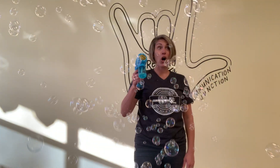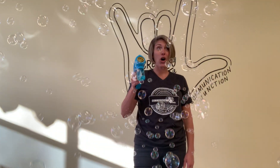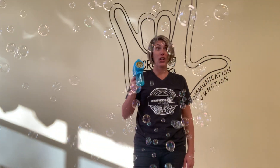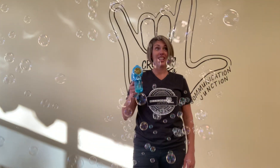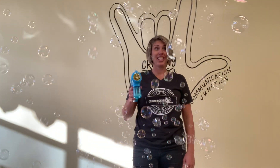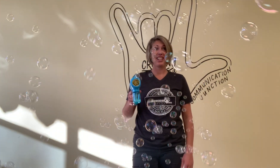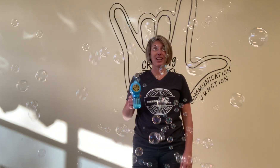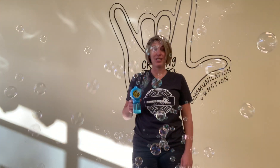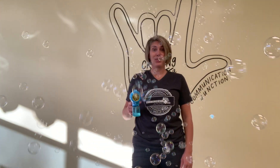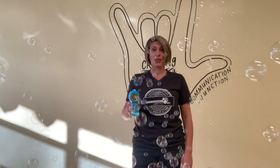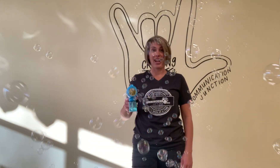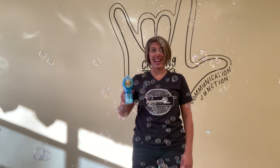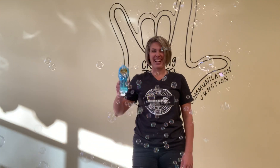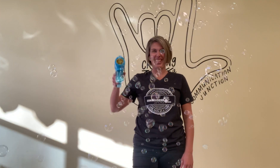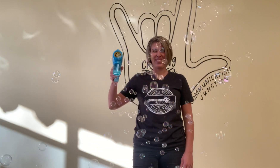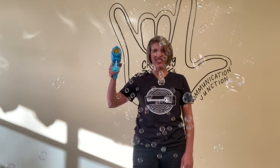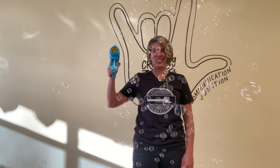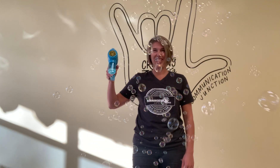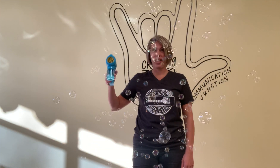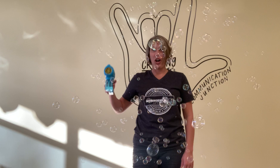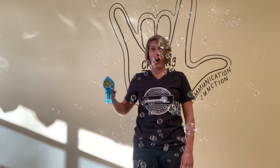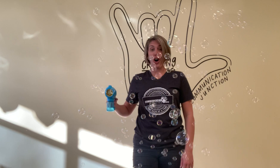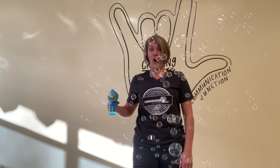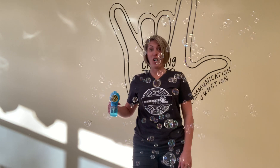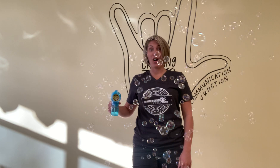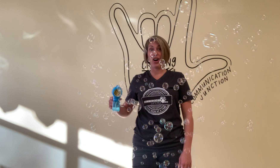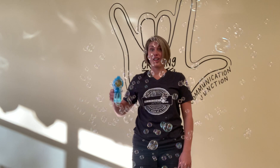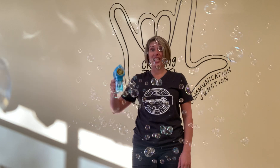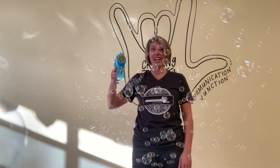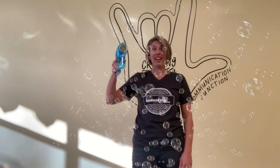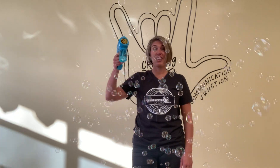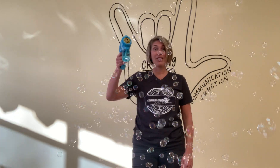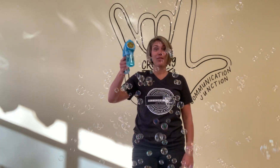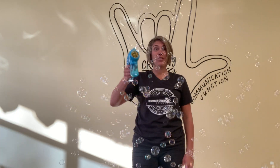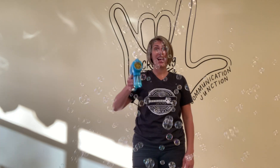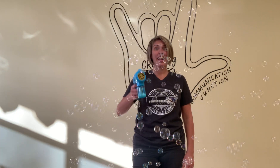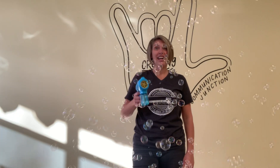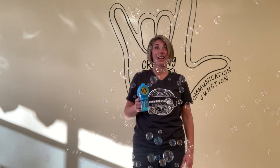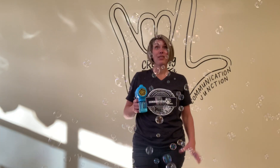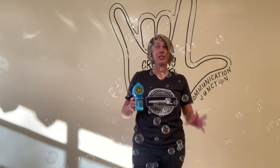all around, all around.